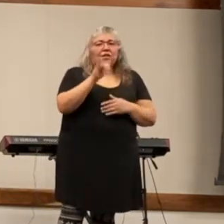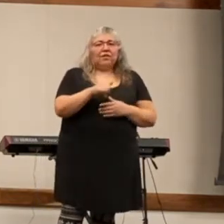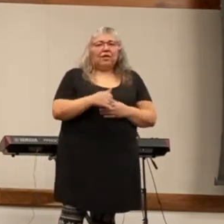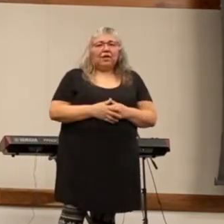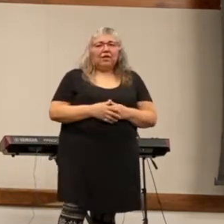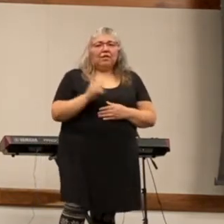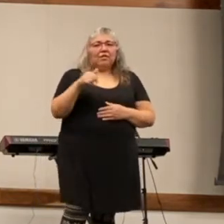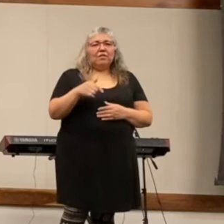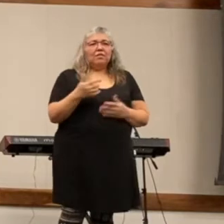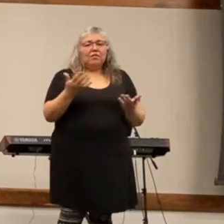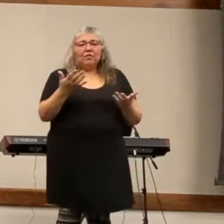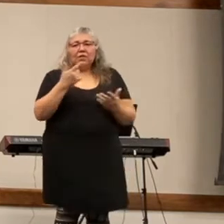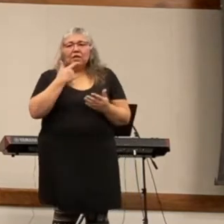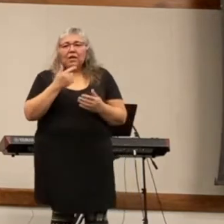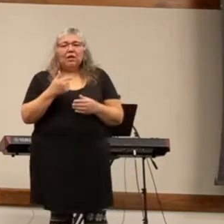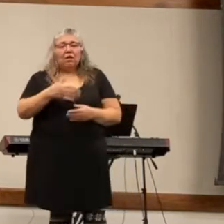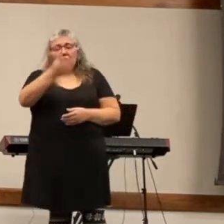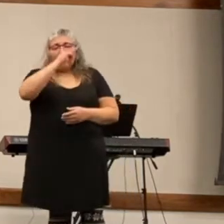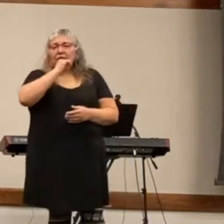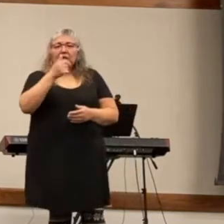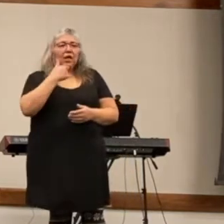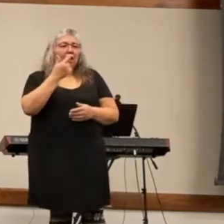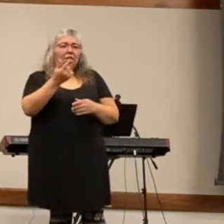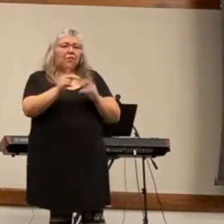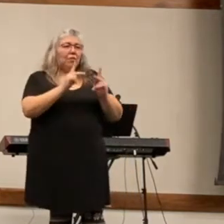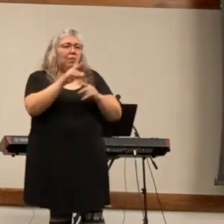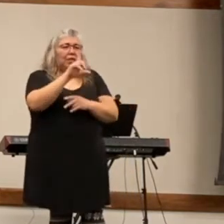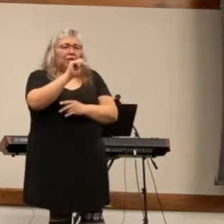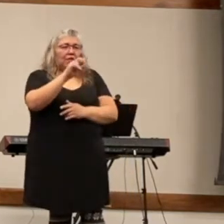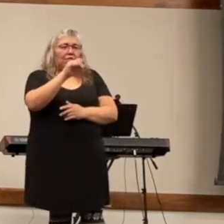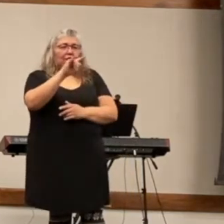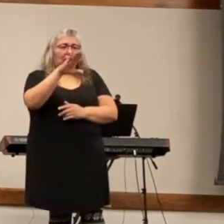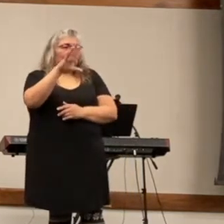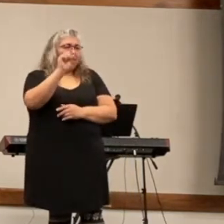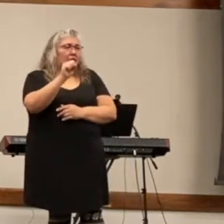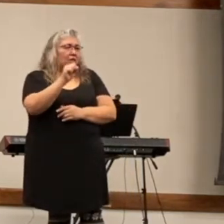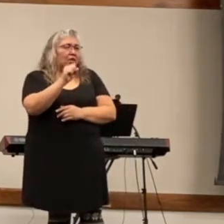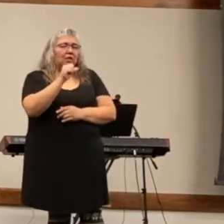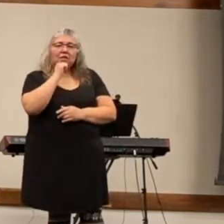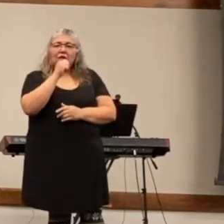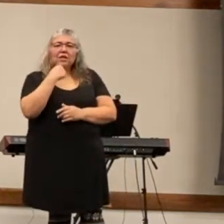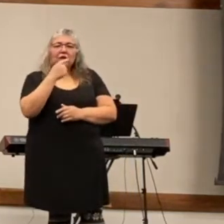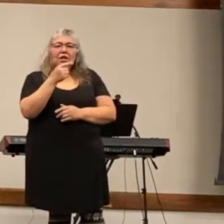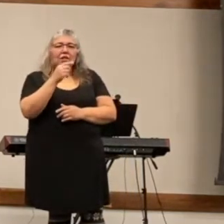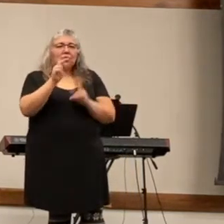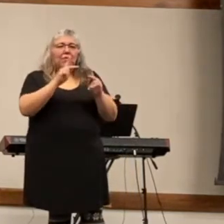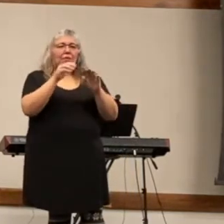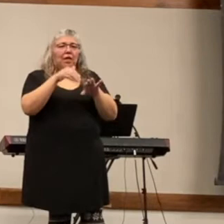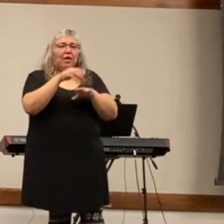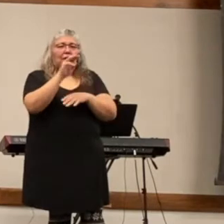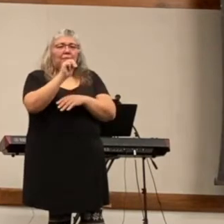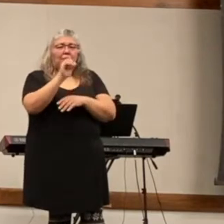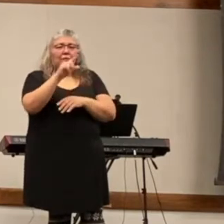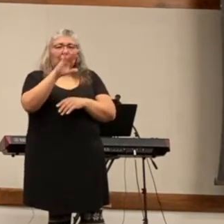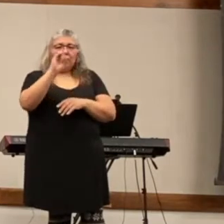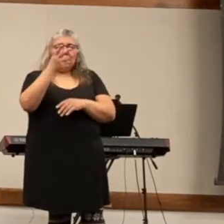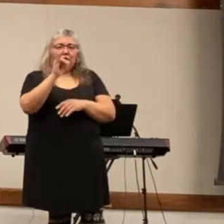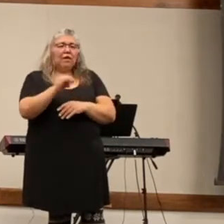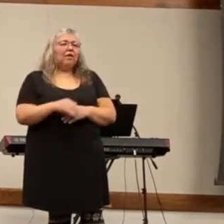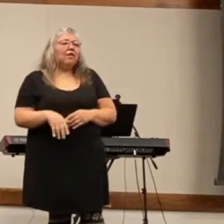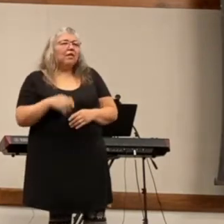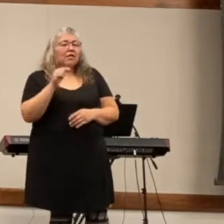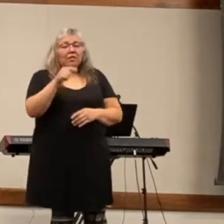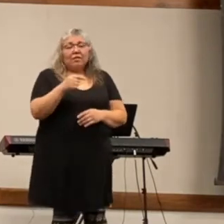Because here's the thing, God didn't tell the folks in Leviticus, he's not telling the folks in Malachi, just give what you can. Oh, here's my 50 cents